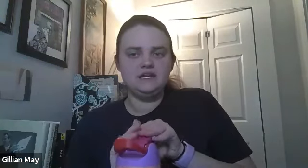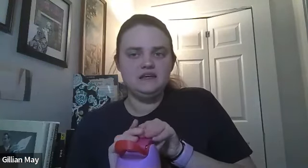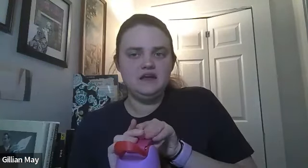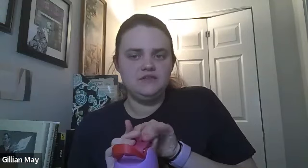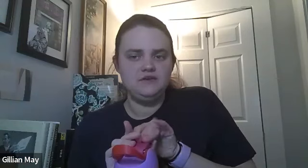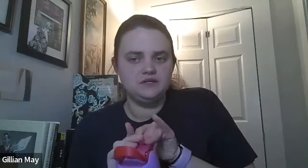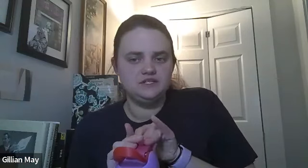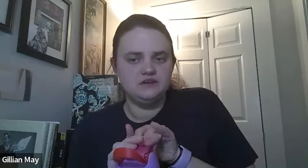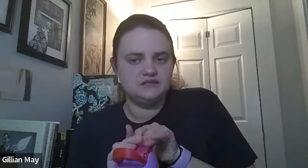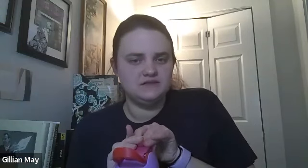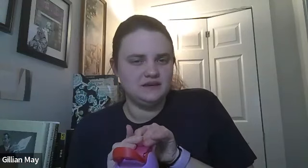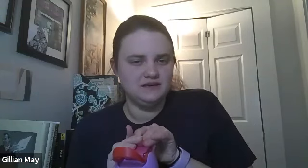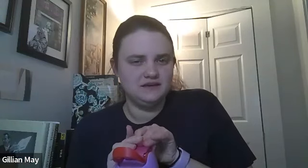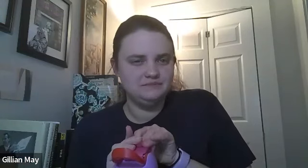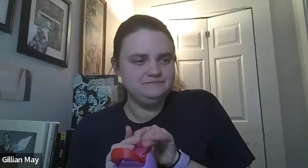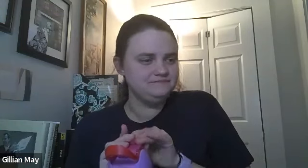Any other ones you guys can think of?